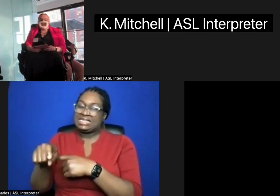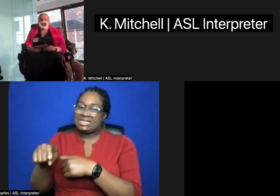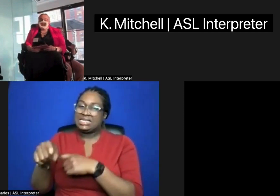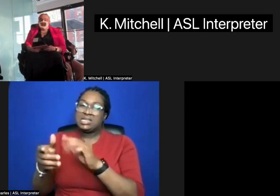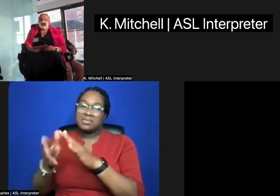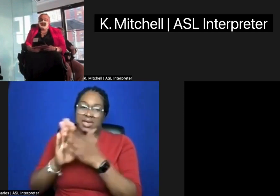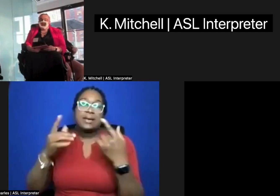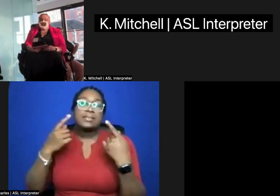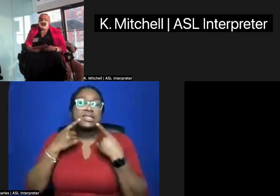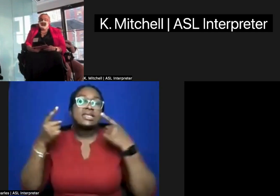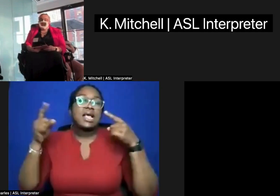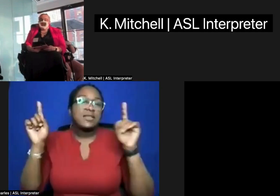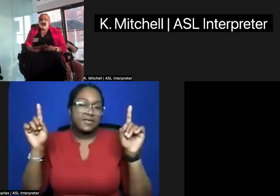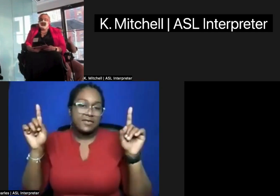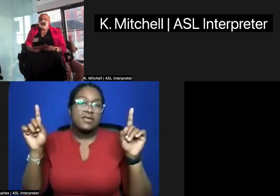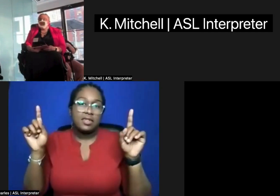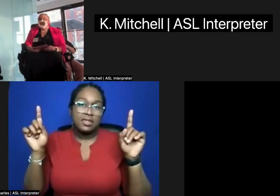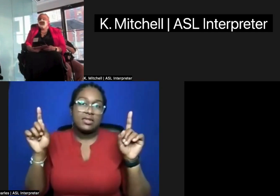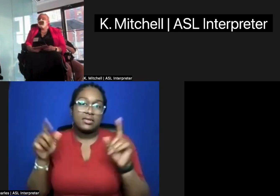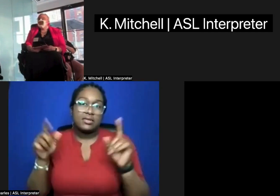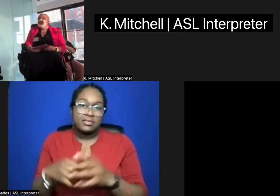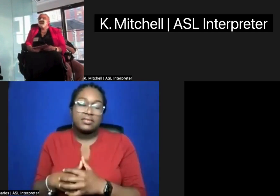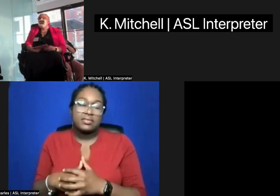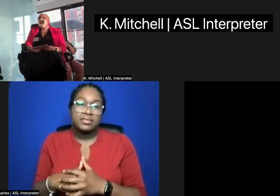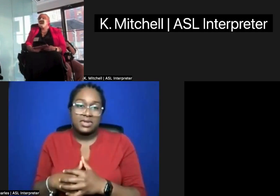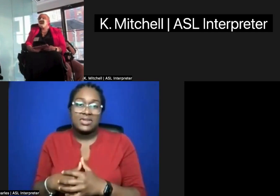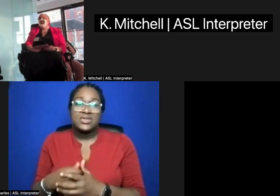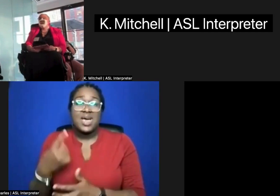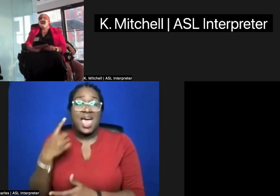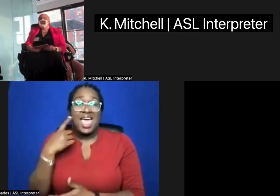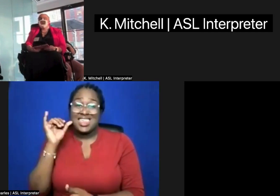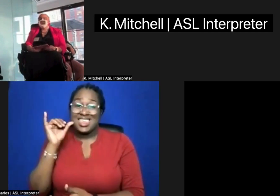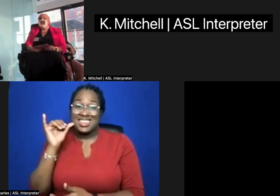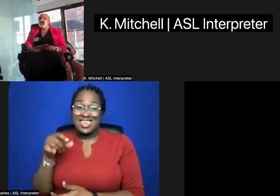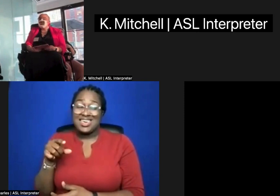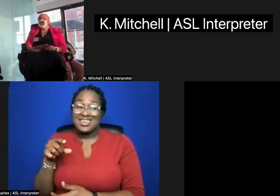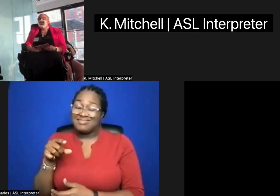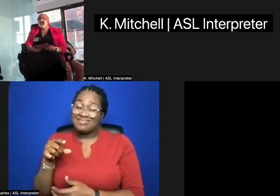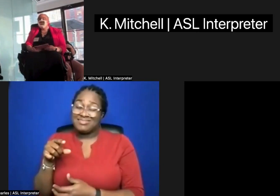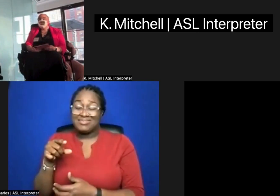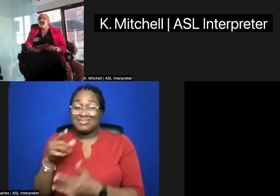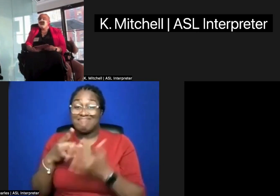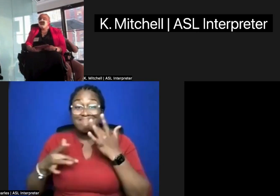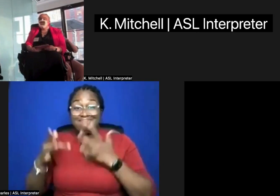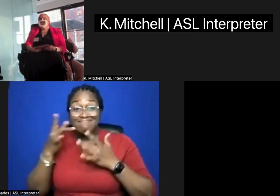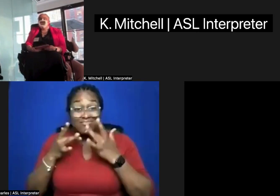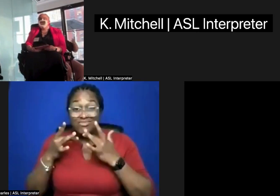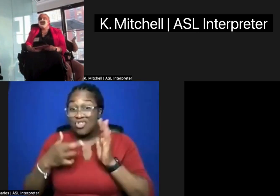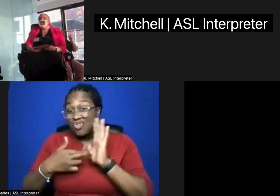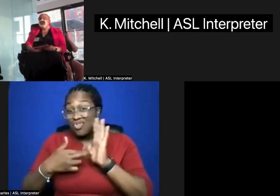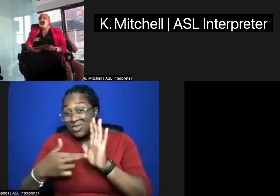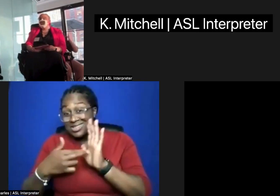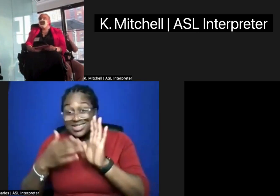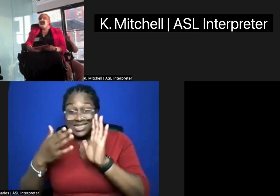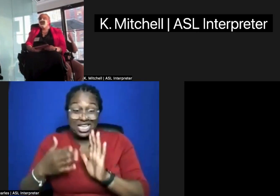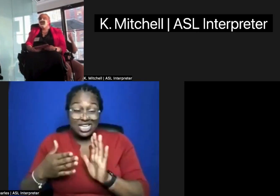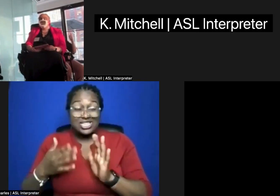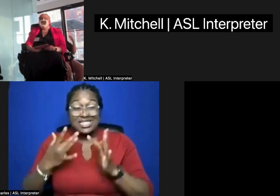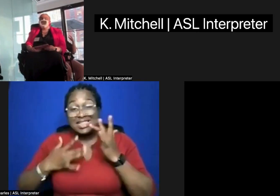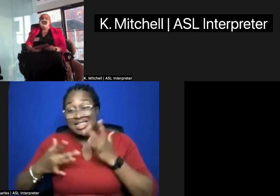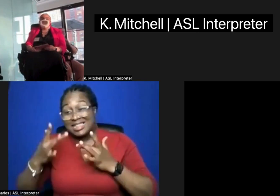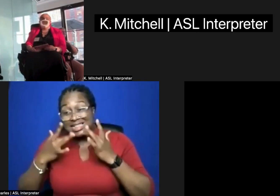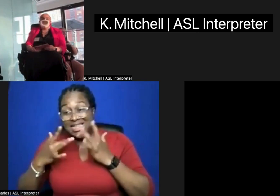need. And I mean, that speaks to the lack of representation, lack of intersectionality, the lack